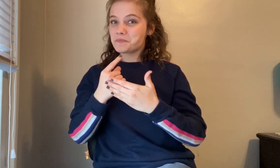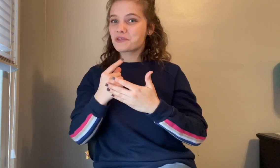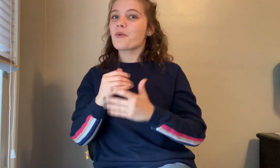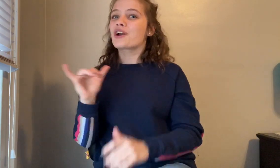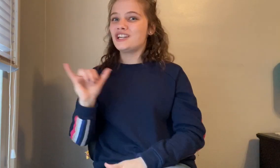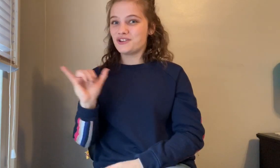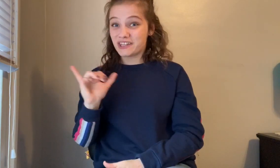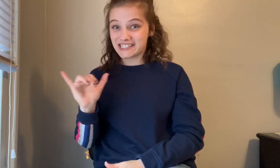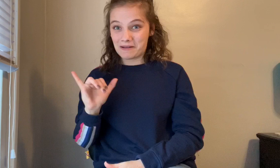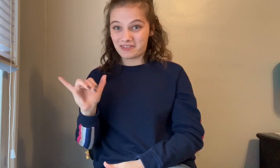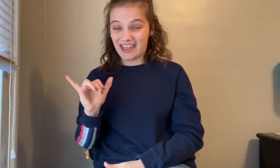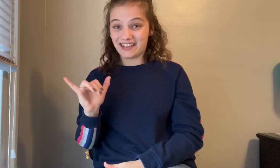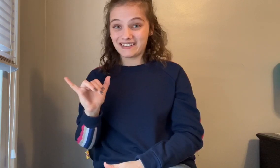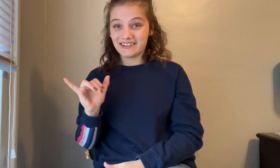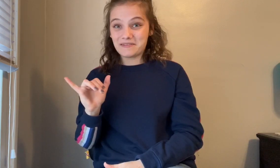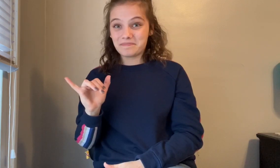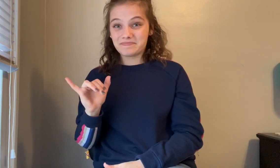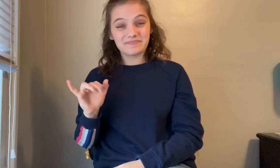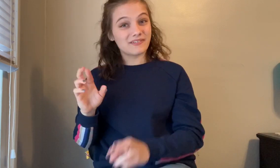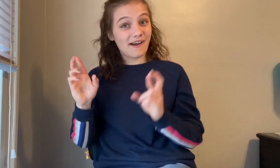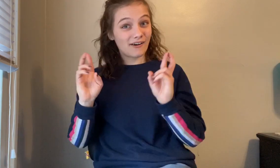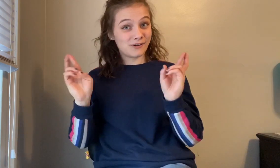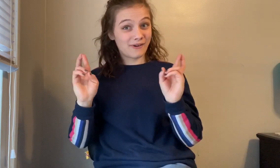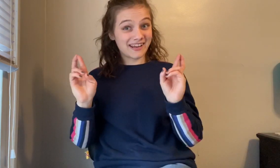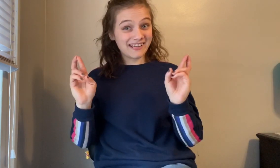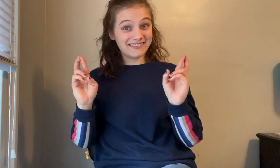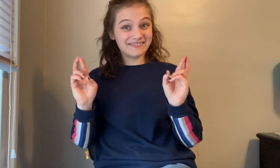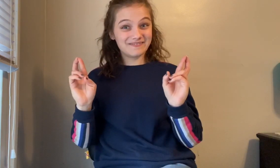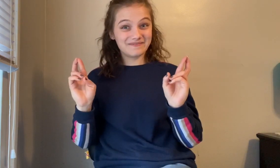we're gonna do the same thing. Are you ready?